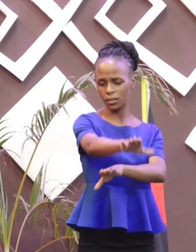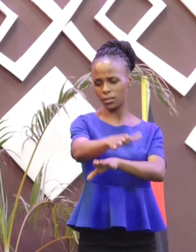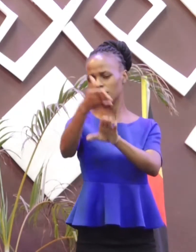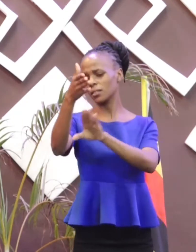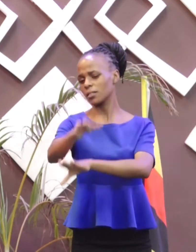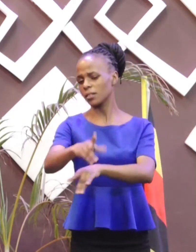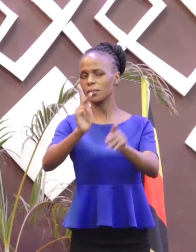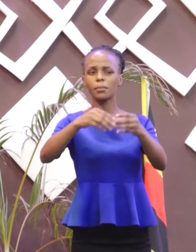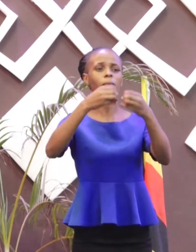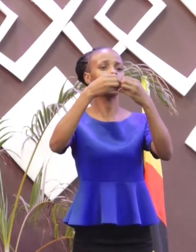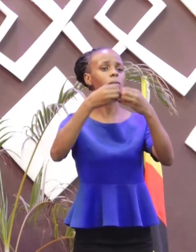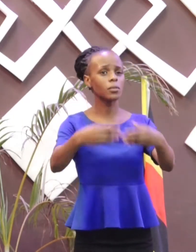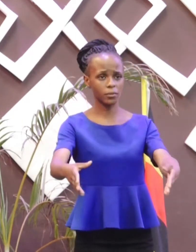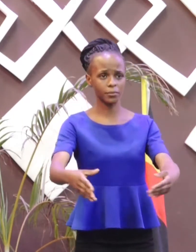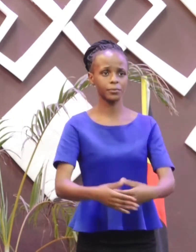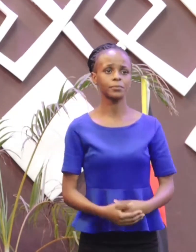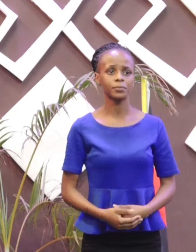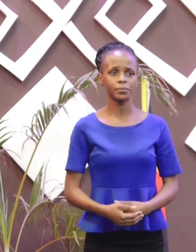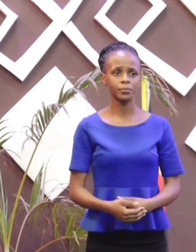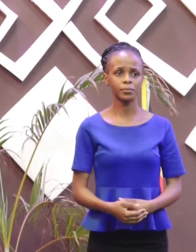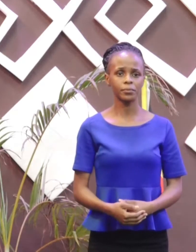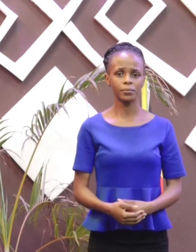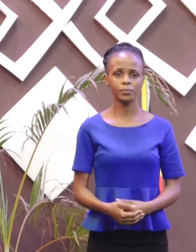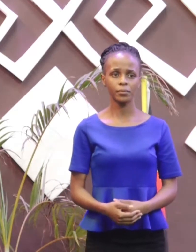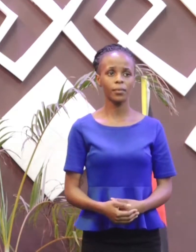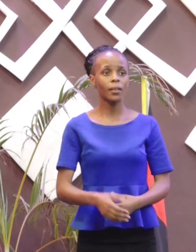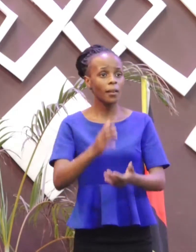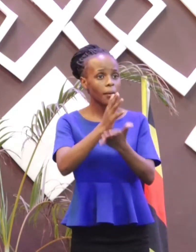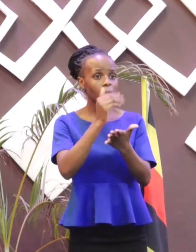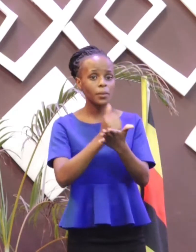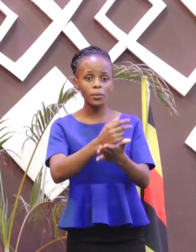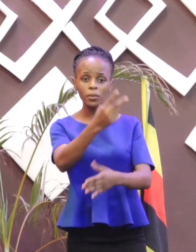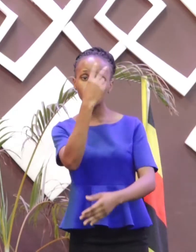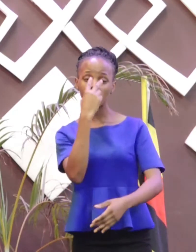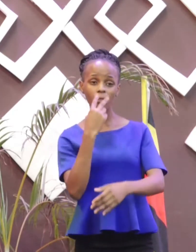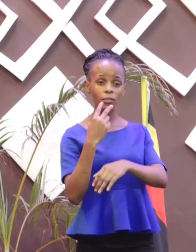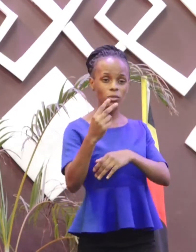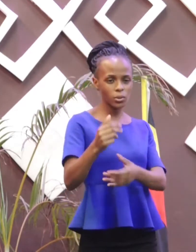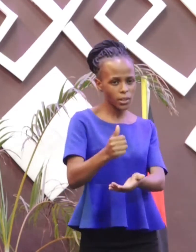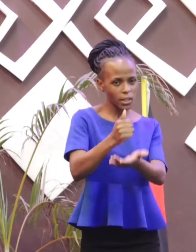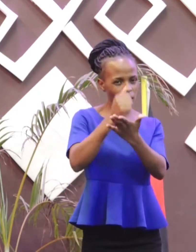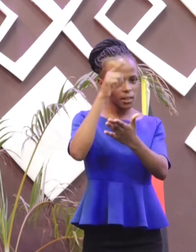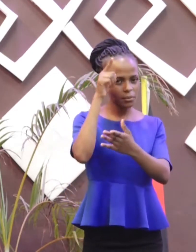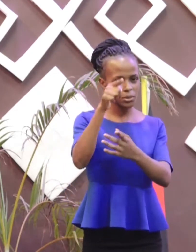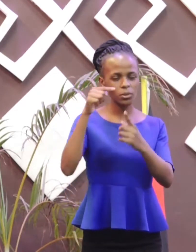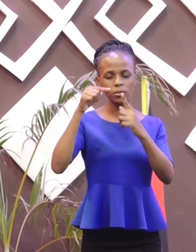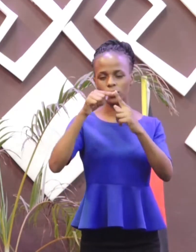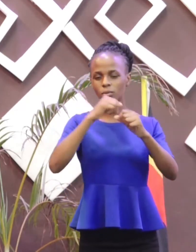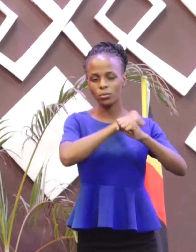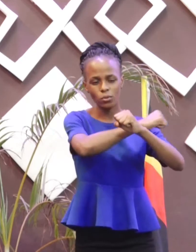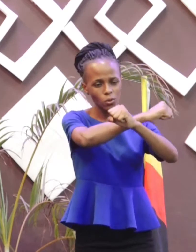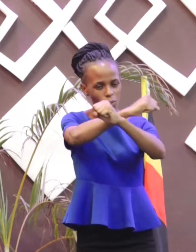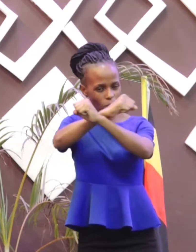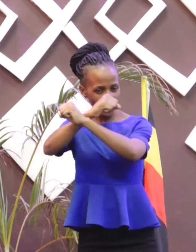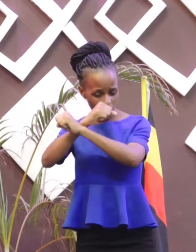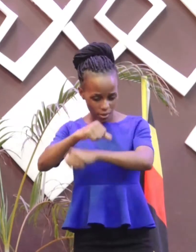nti awatali kwolesewa abantu bazikirira. Kubanga okwolesewa kukuyamba okwekuumira